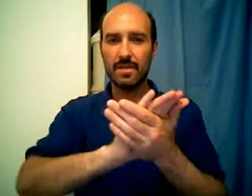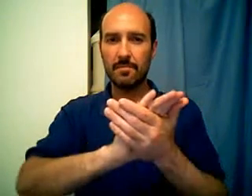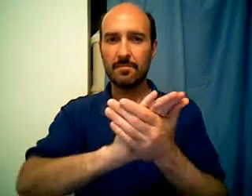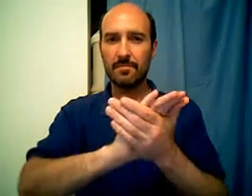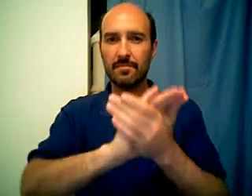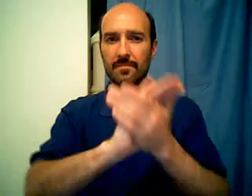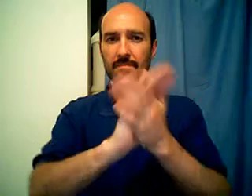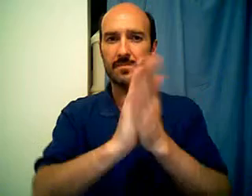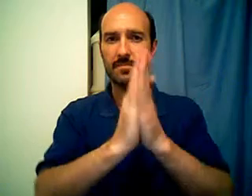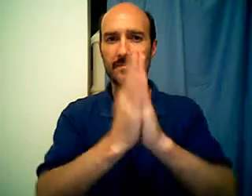Become.